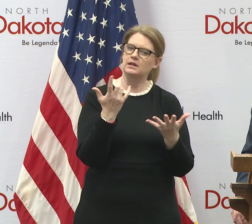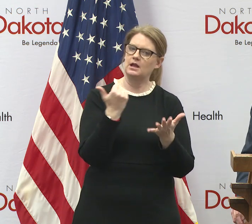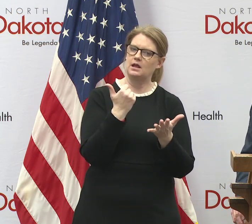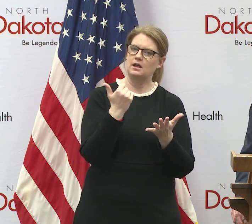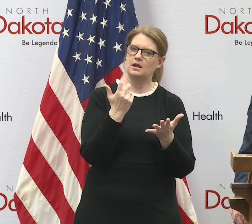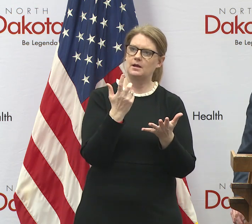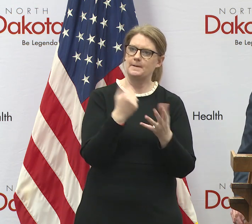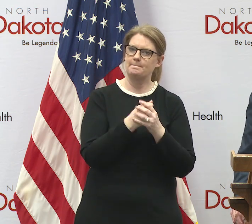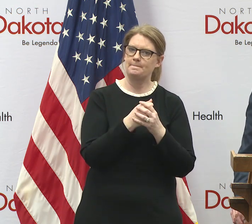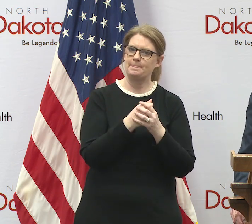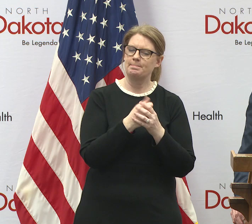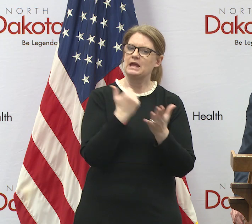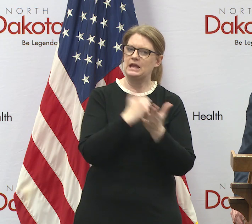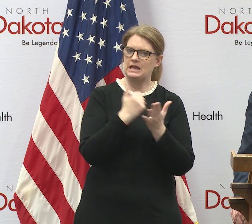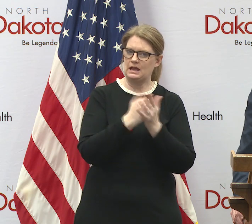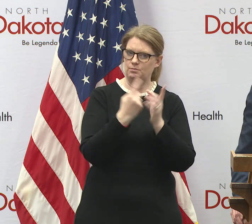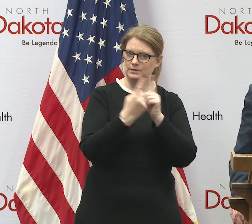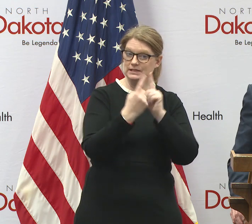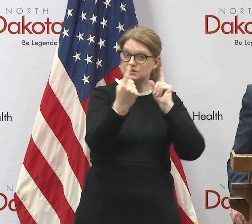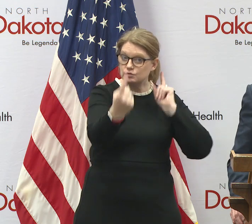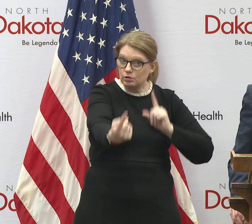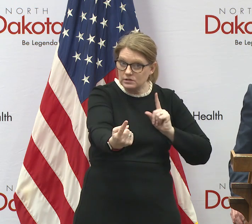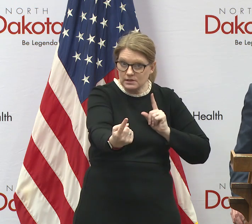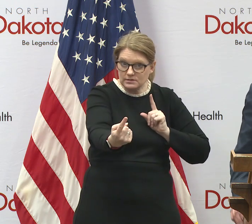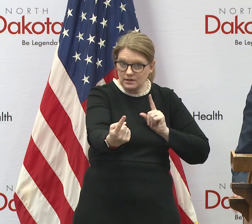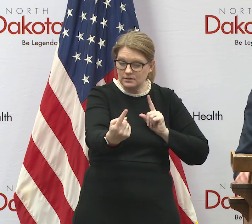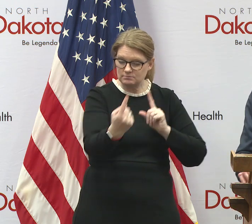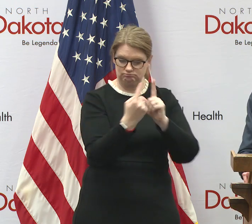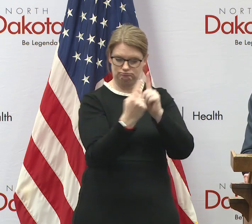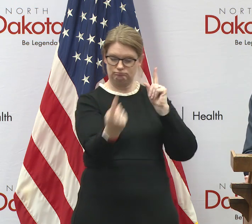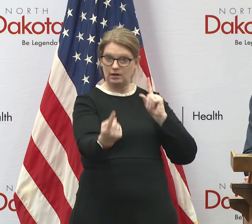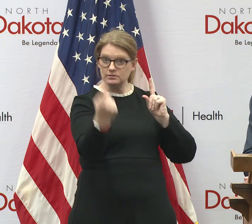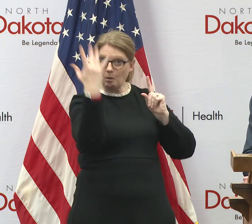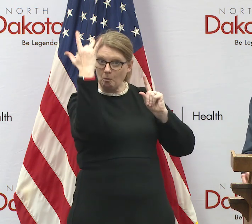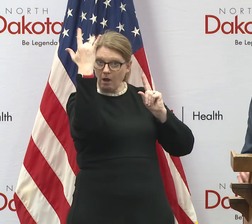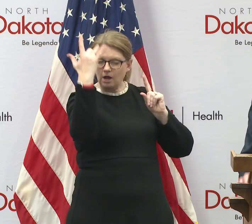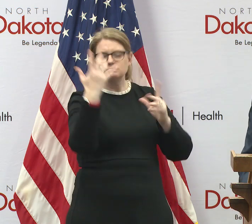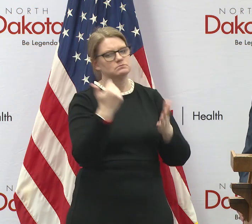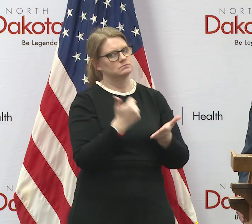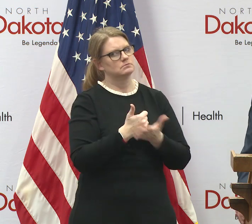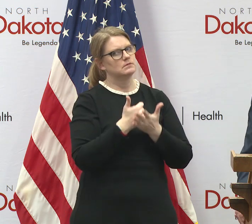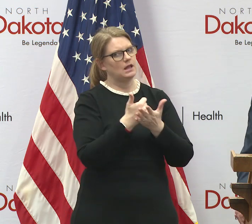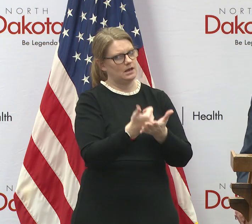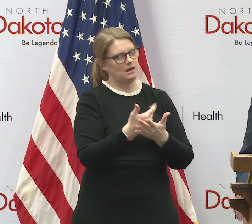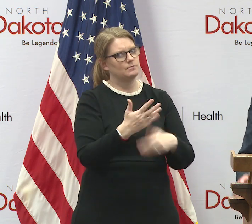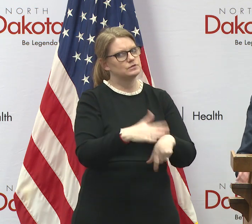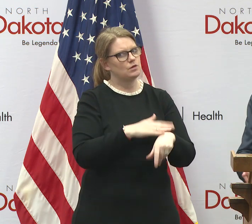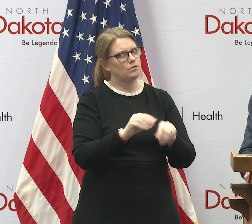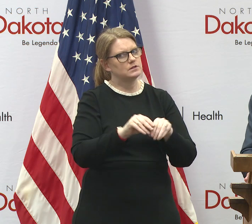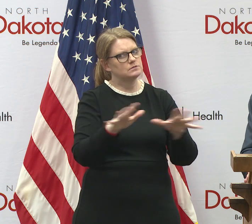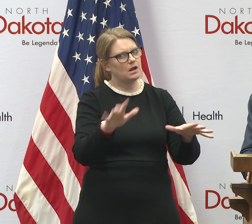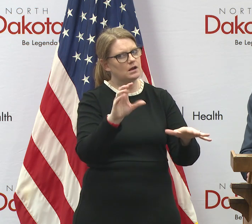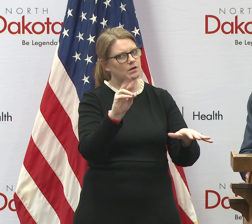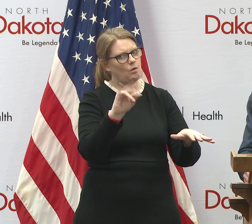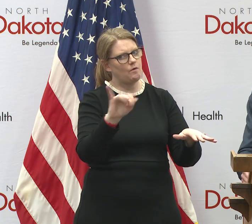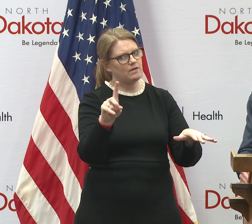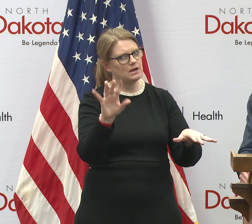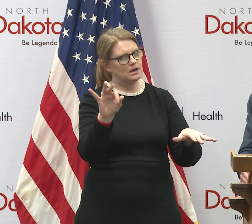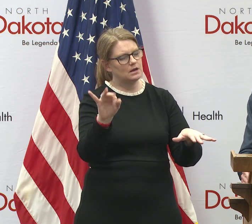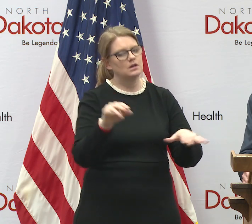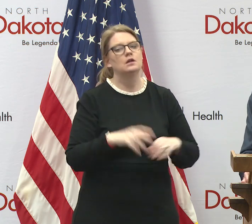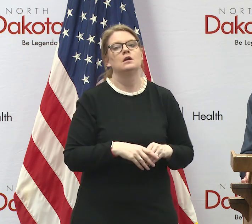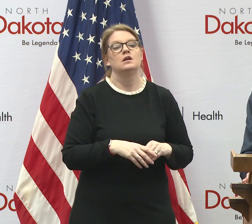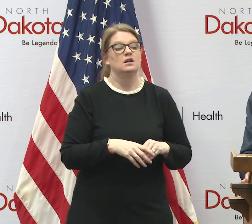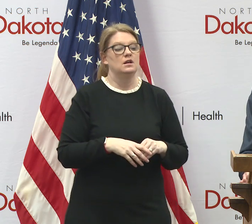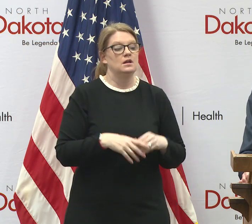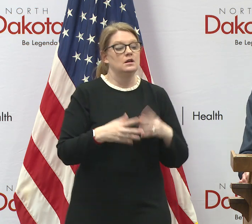aspect of social distancing, because social distancing helps slow the spread of COVID-19. But what we're doing is we're